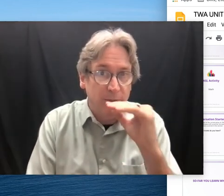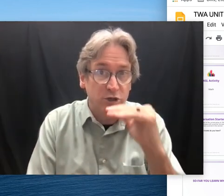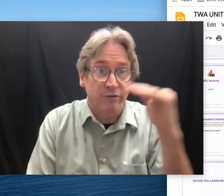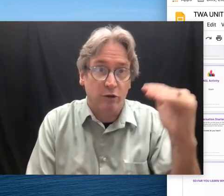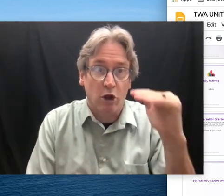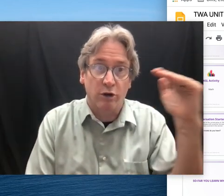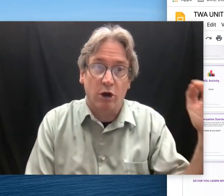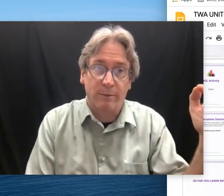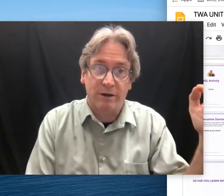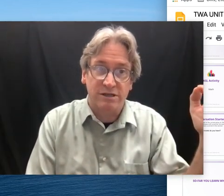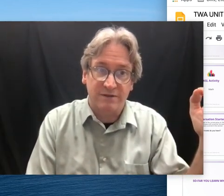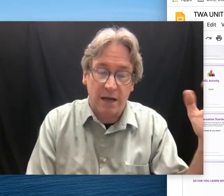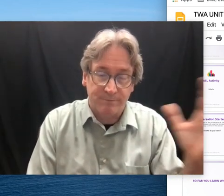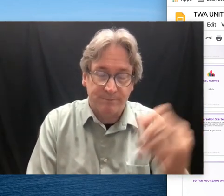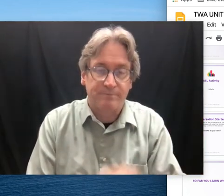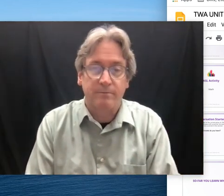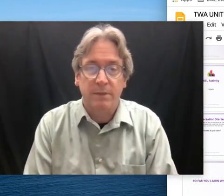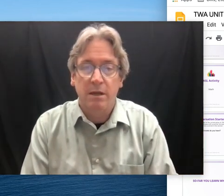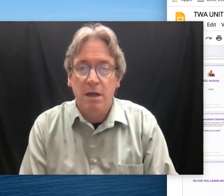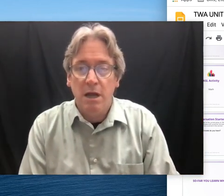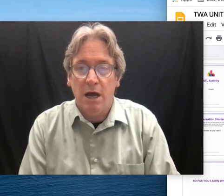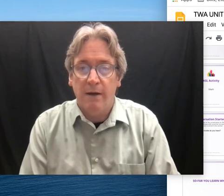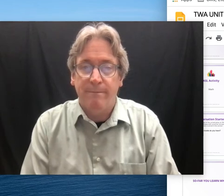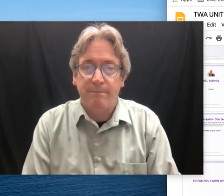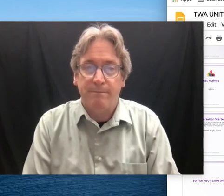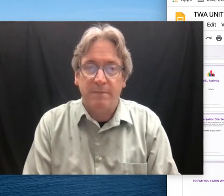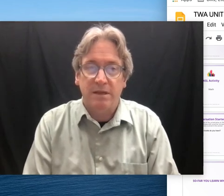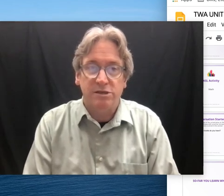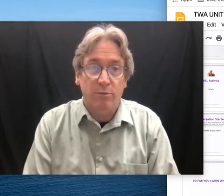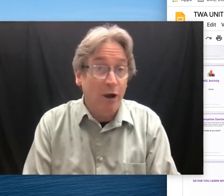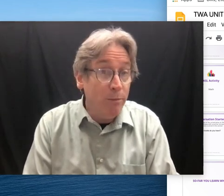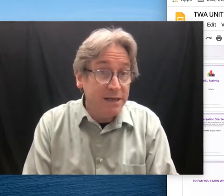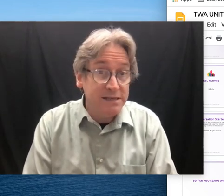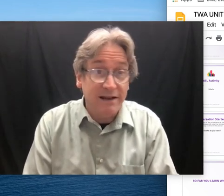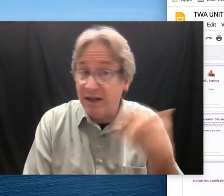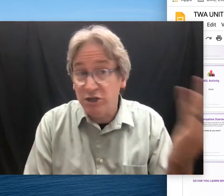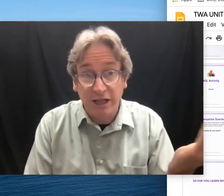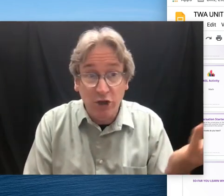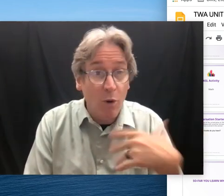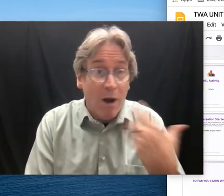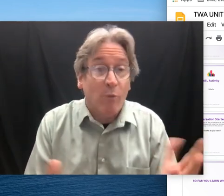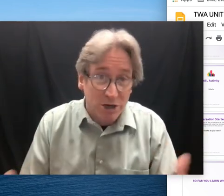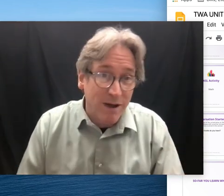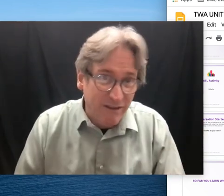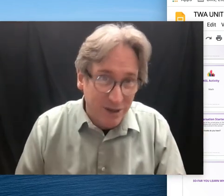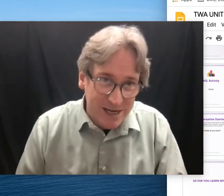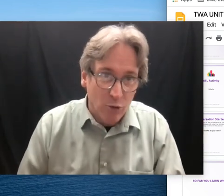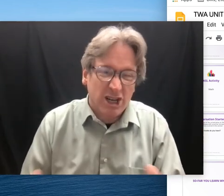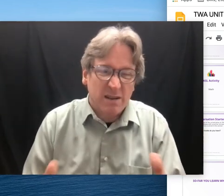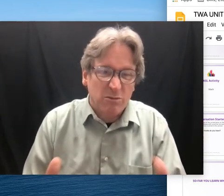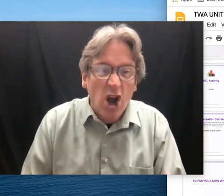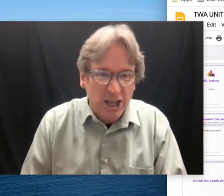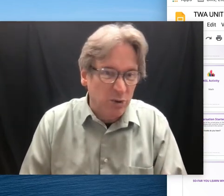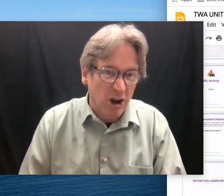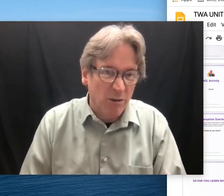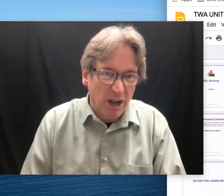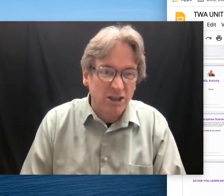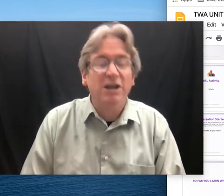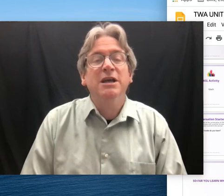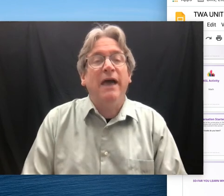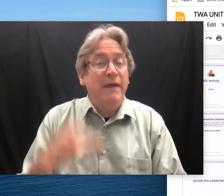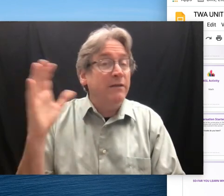and to be able to do it for longer and longer periods of time. So my hope is that eventually you won't want to watch my videos anymore because I'm talking too